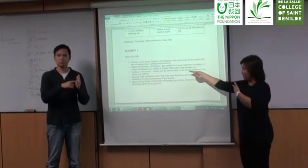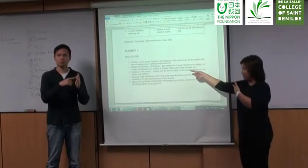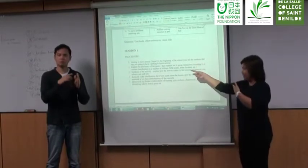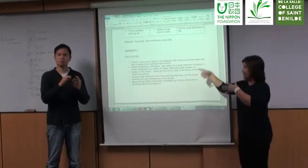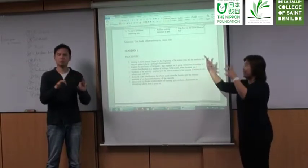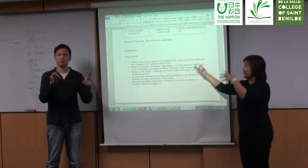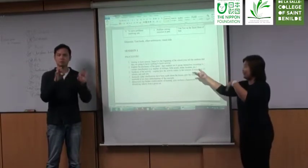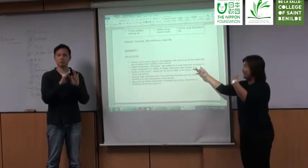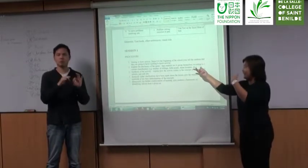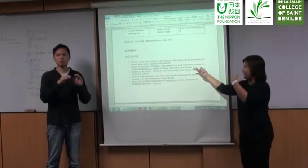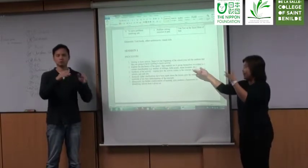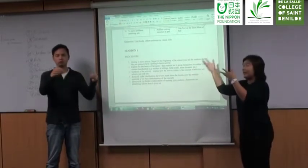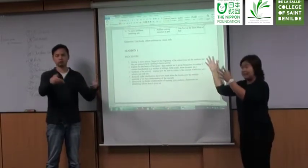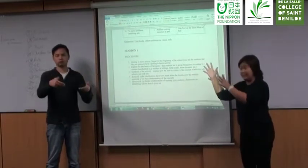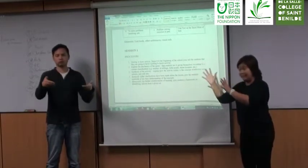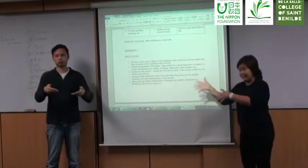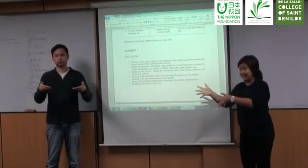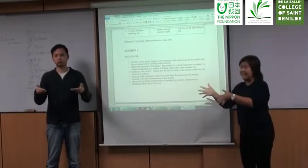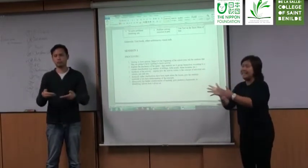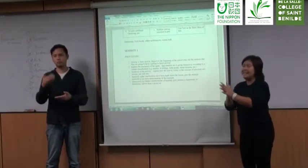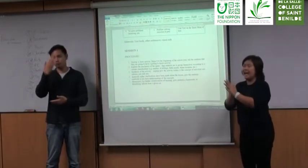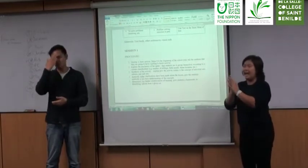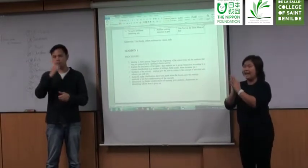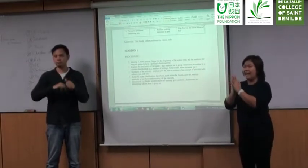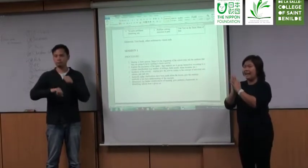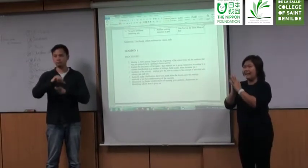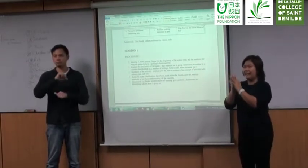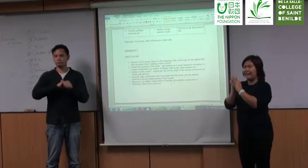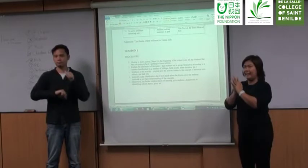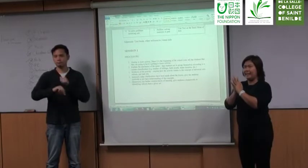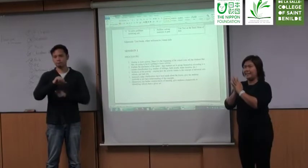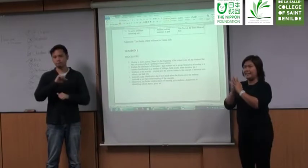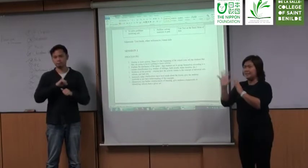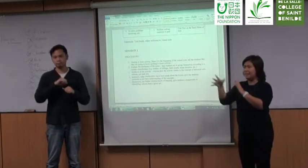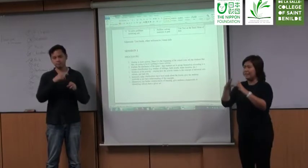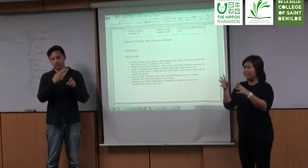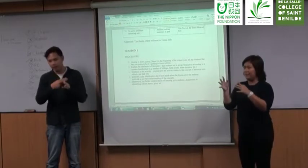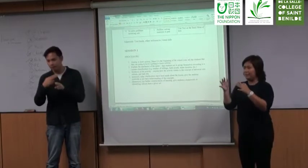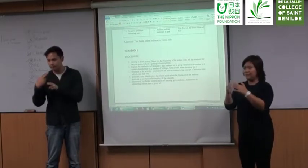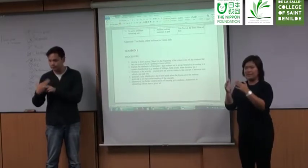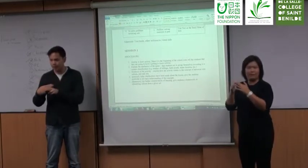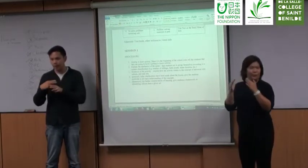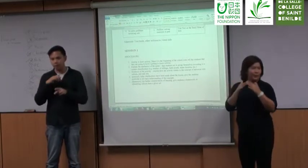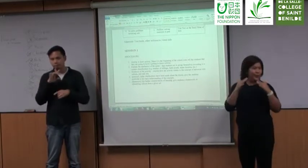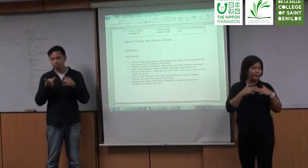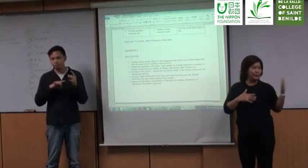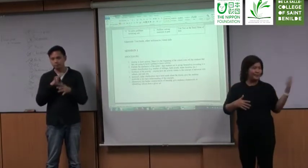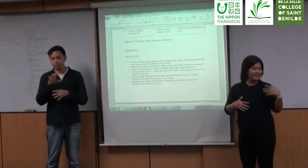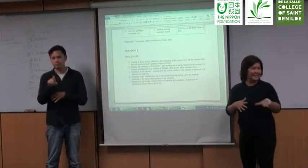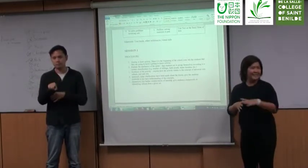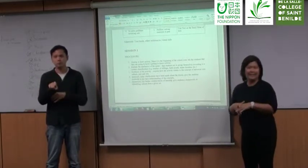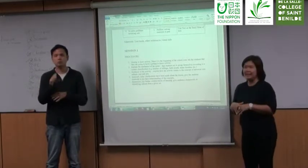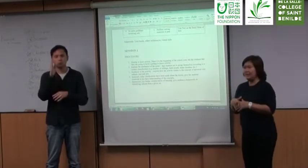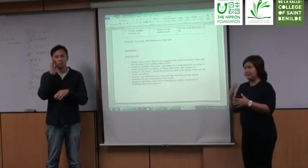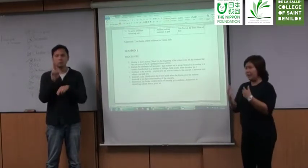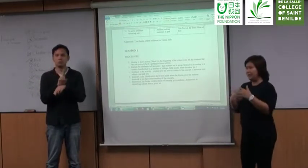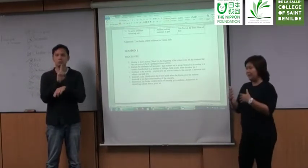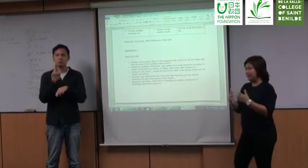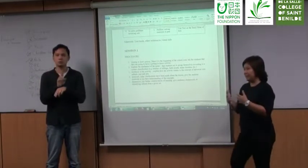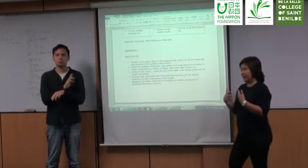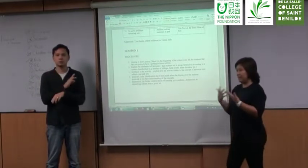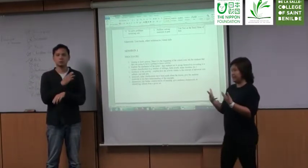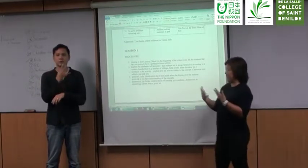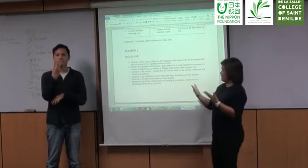is getting to know activity. And it seems I will use the 4 corners. So